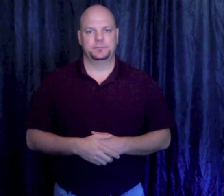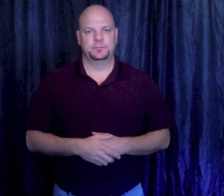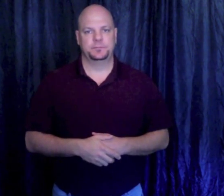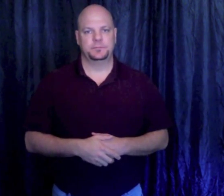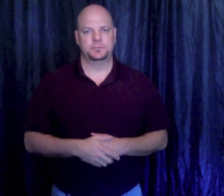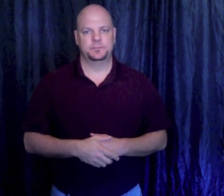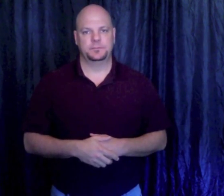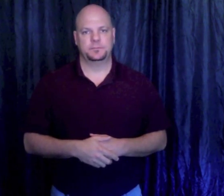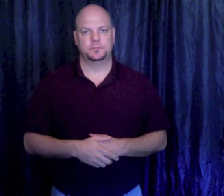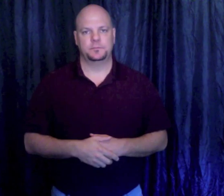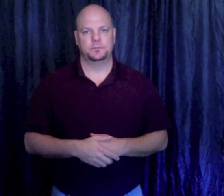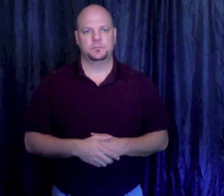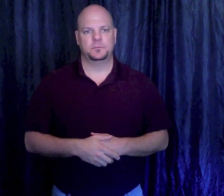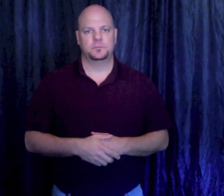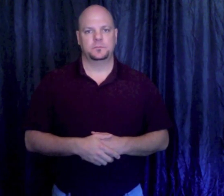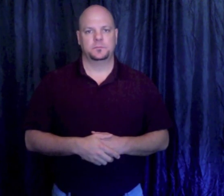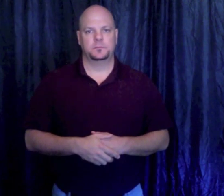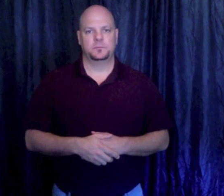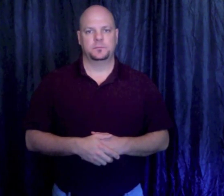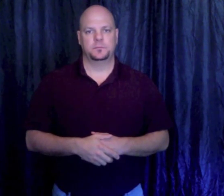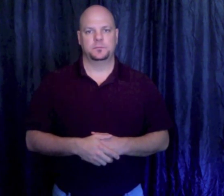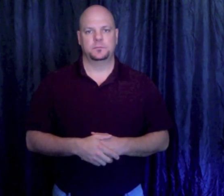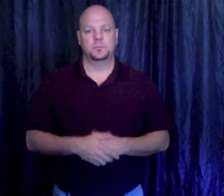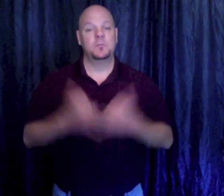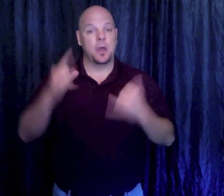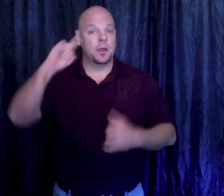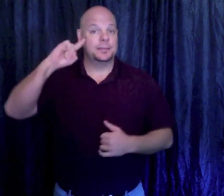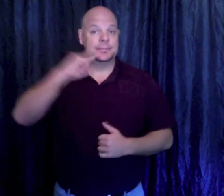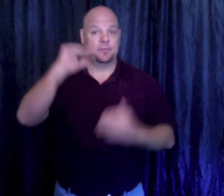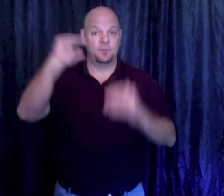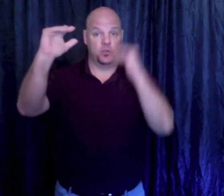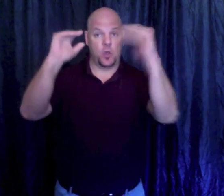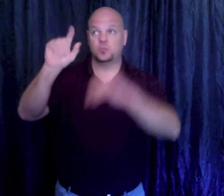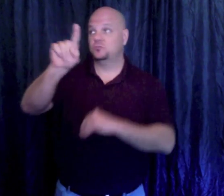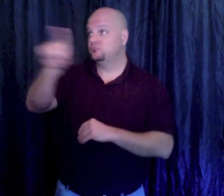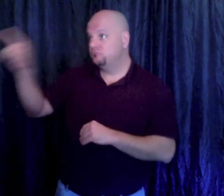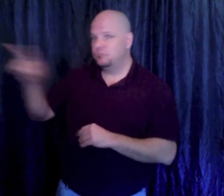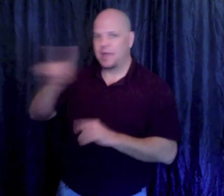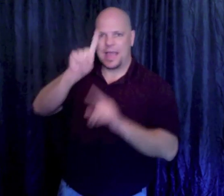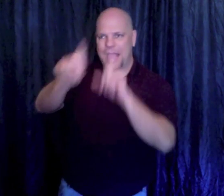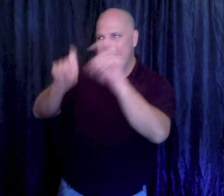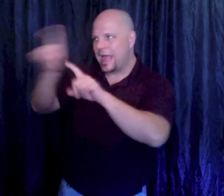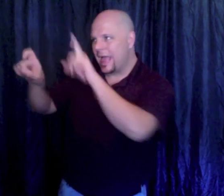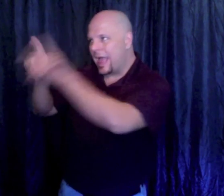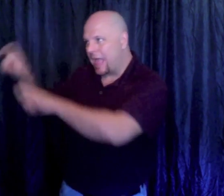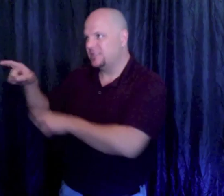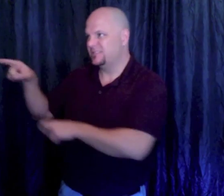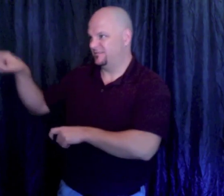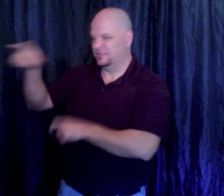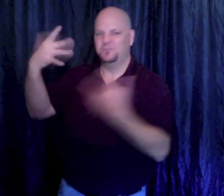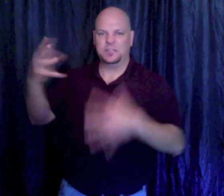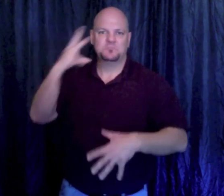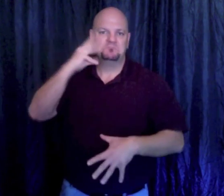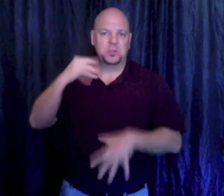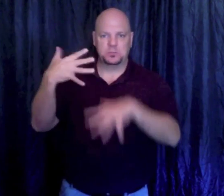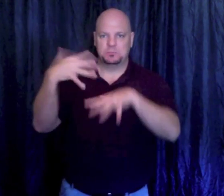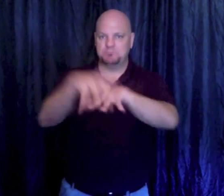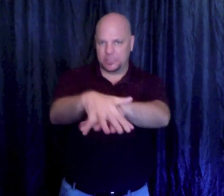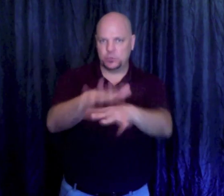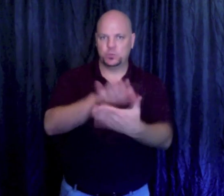So I started asking deaf adults who had been through mainstream settings, and I asked them questions about, how